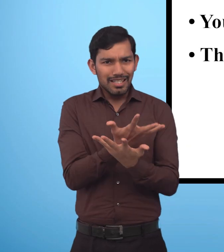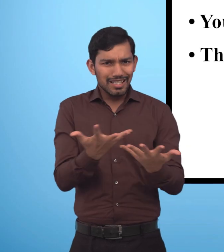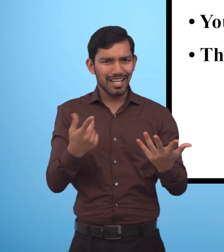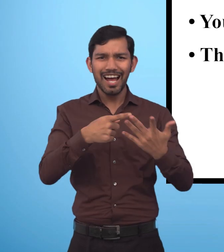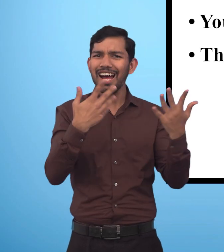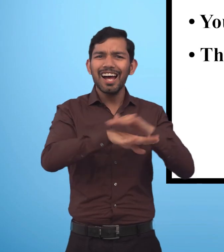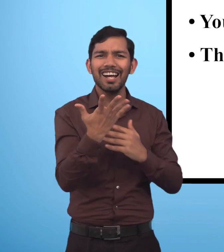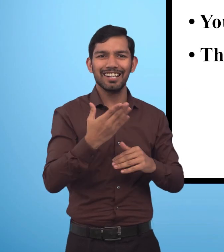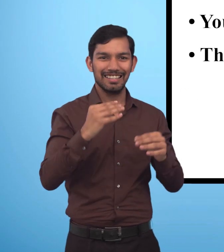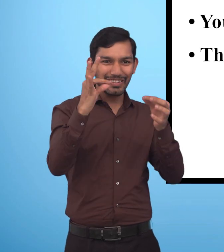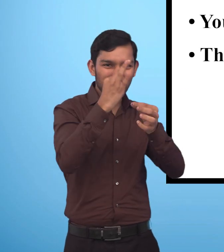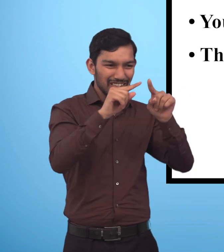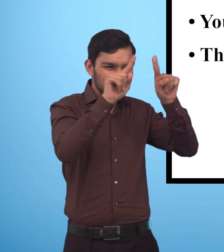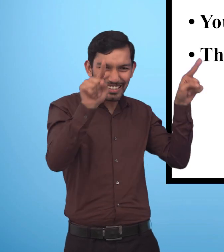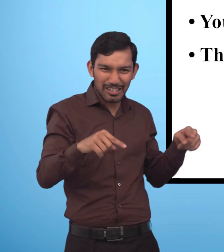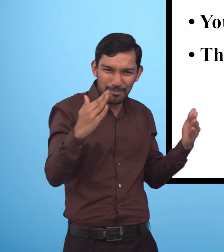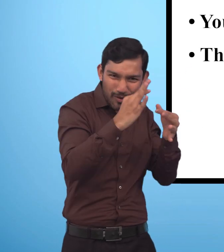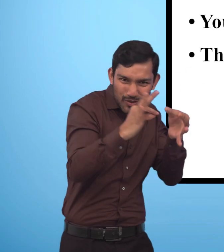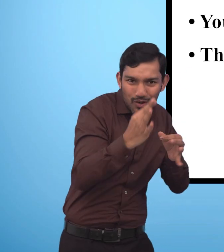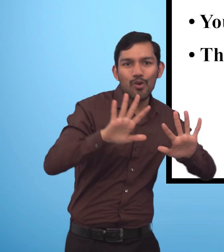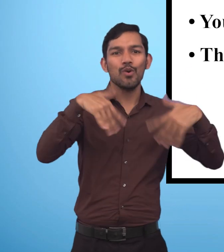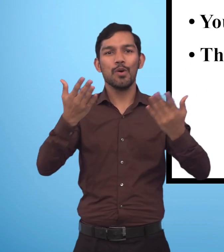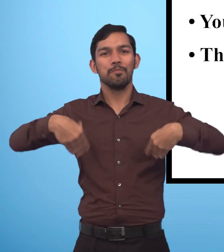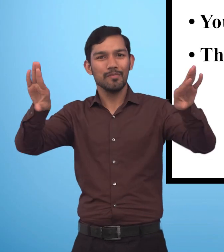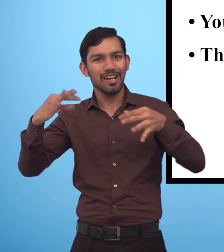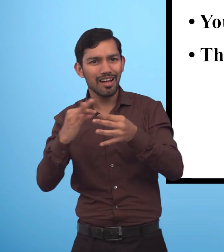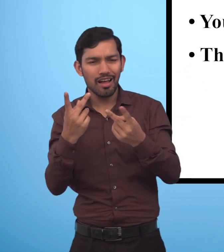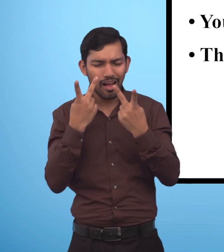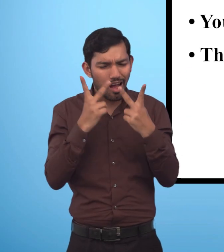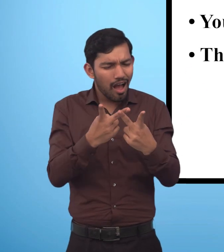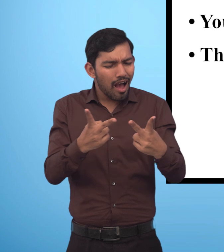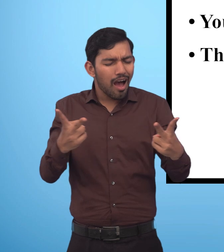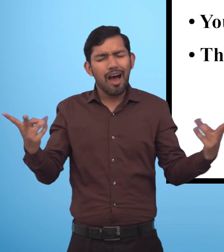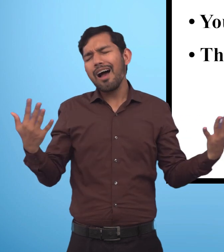There are many lovely things like cushions and bed covers.